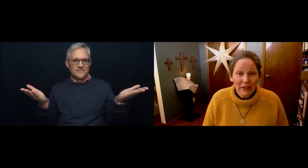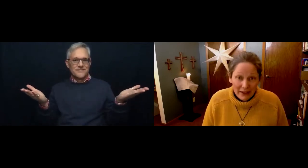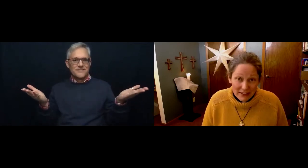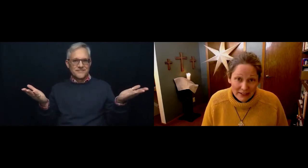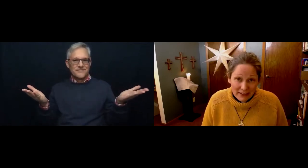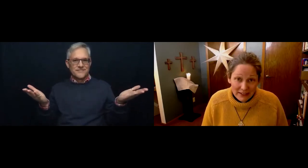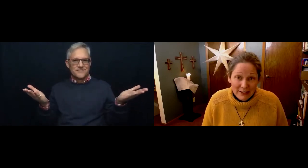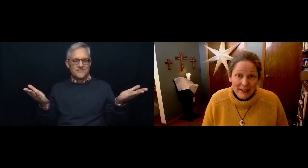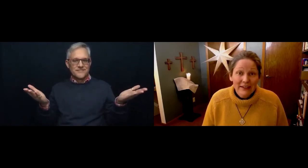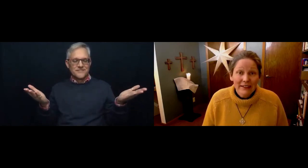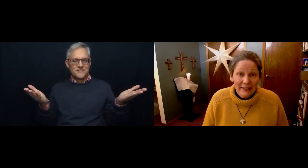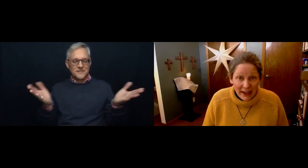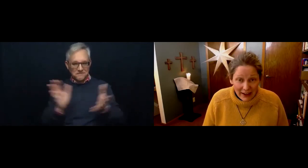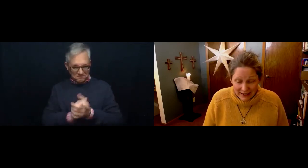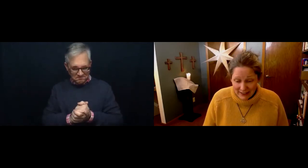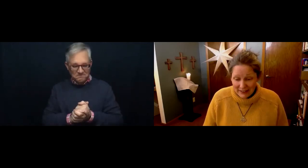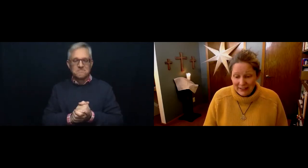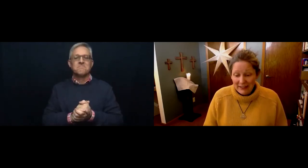So